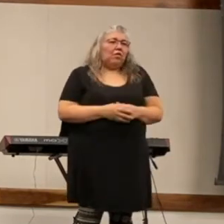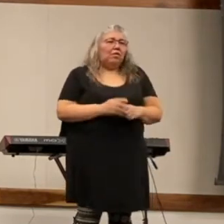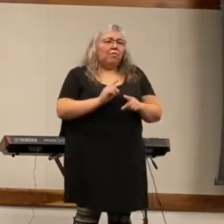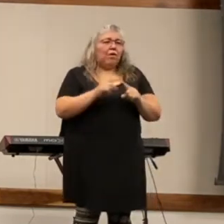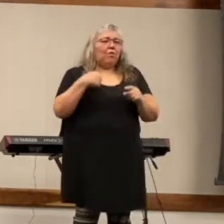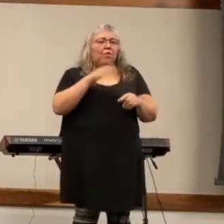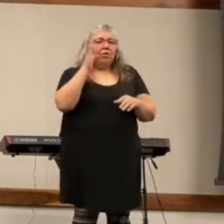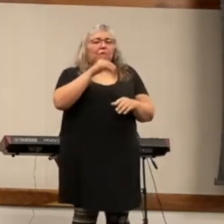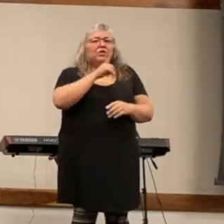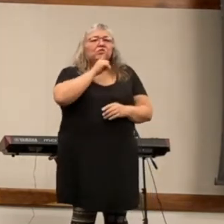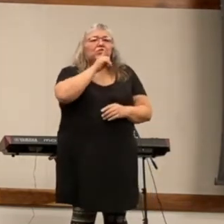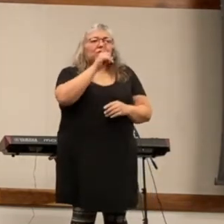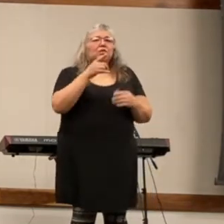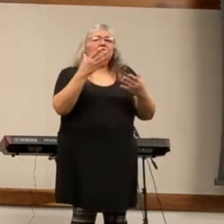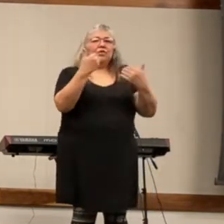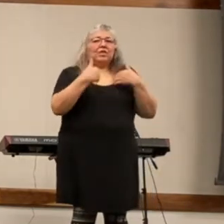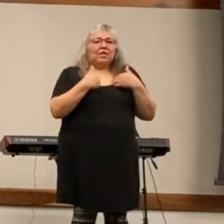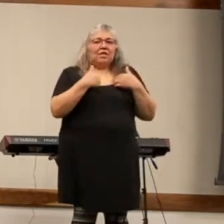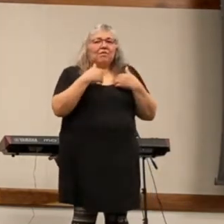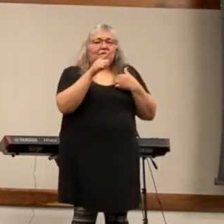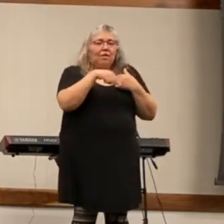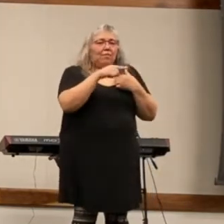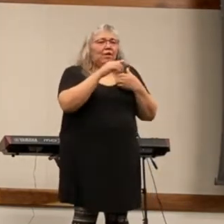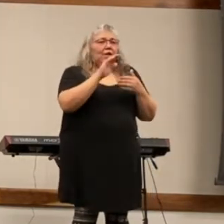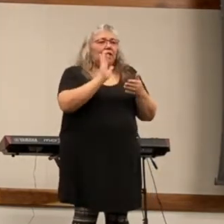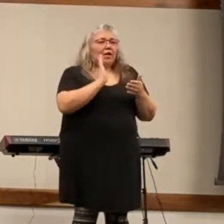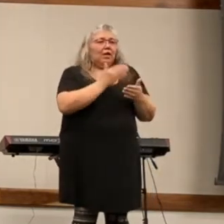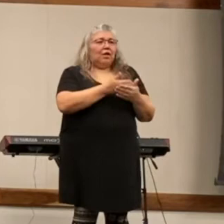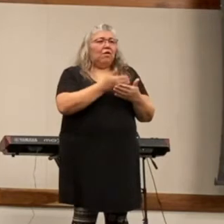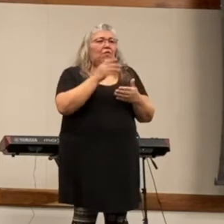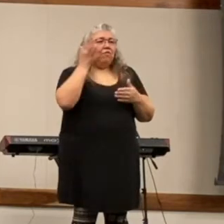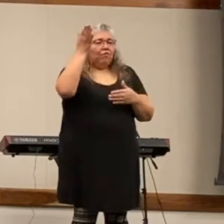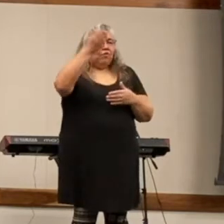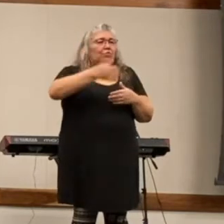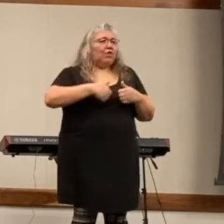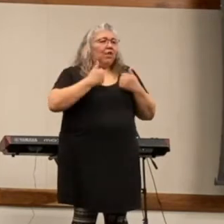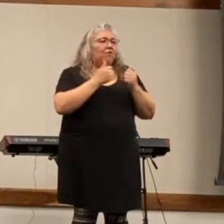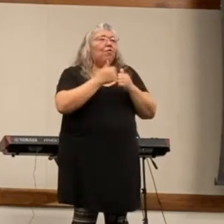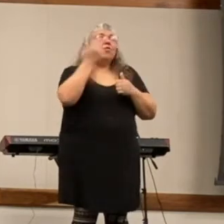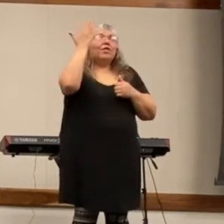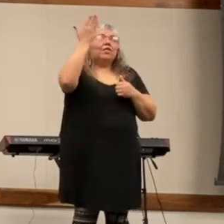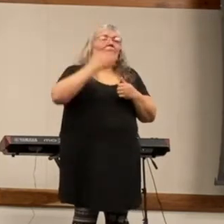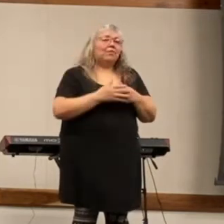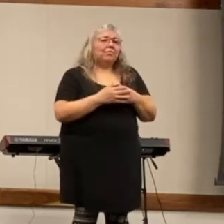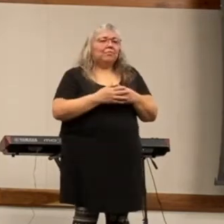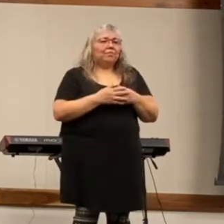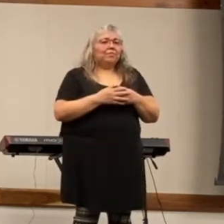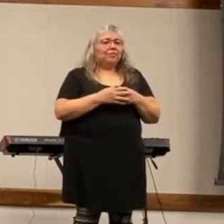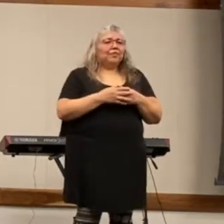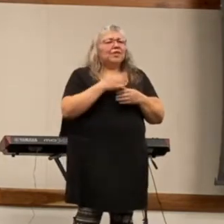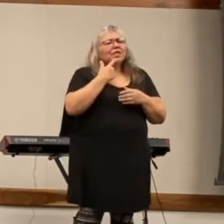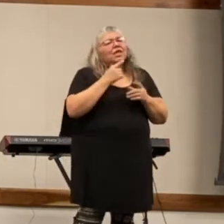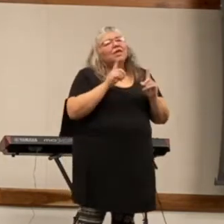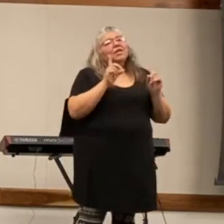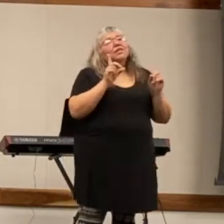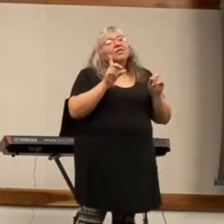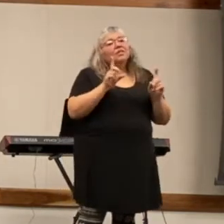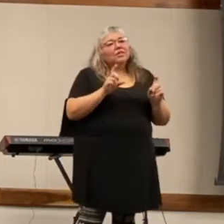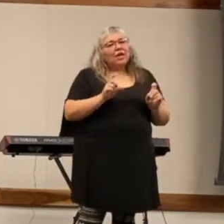we will certainly receive them in our future life with him. He says, test me.